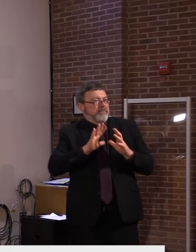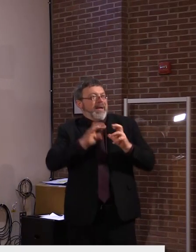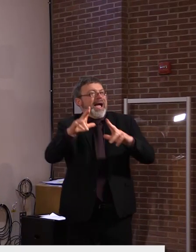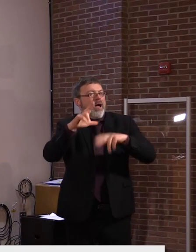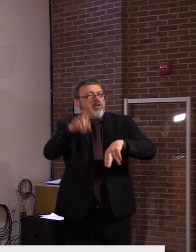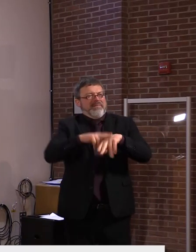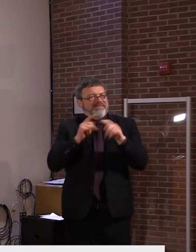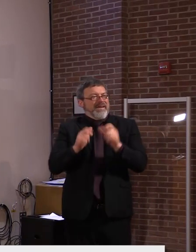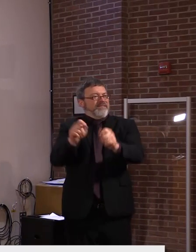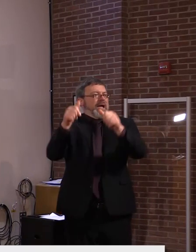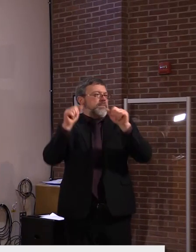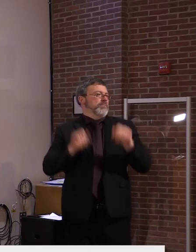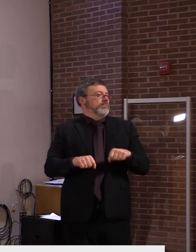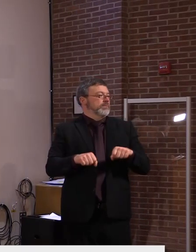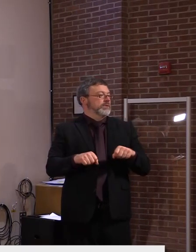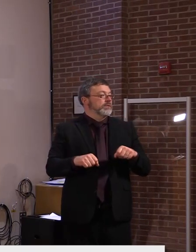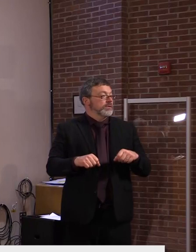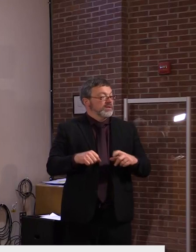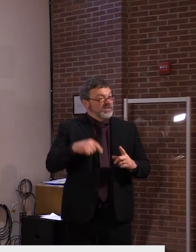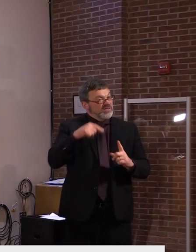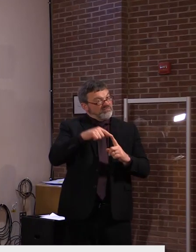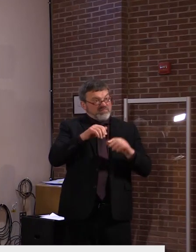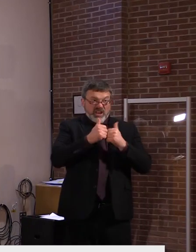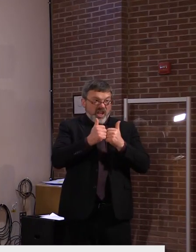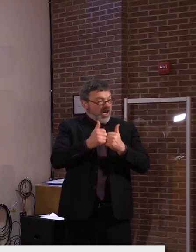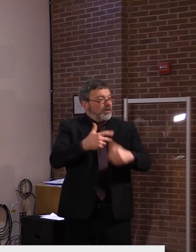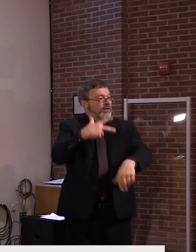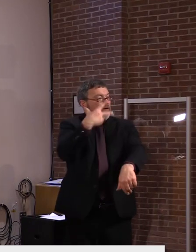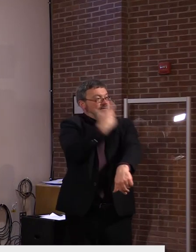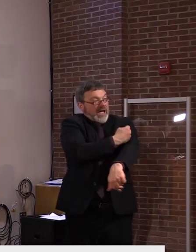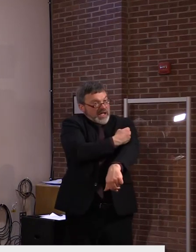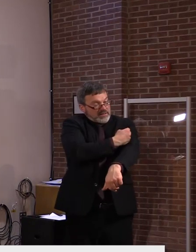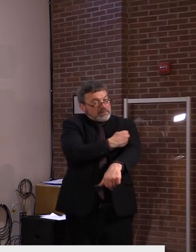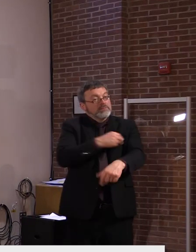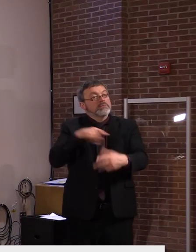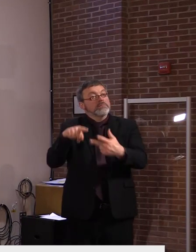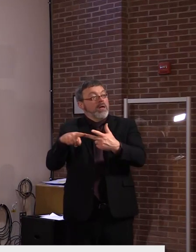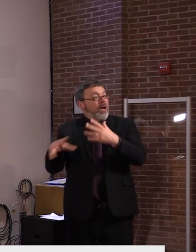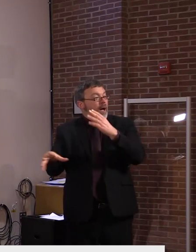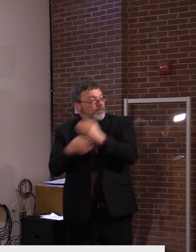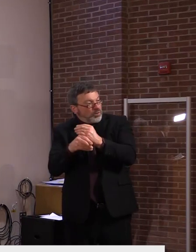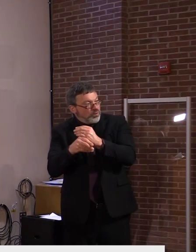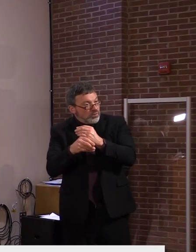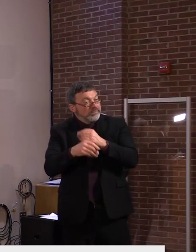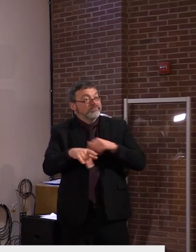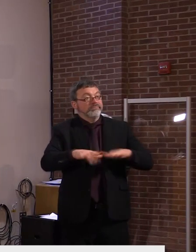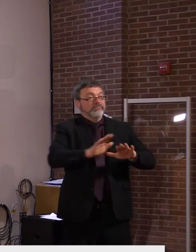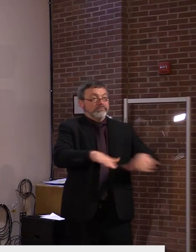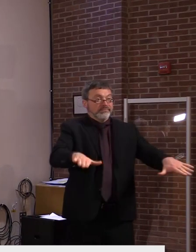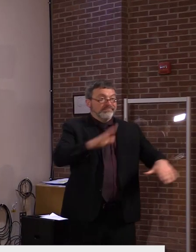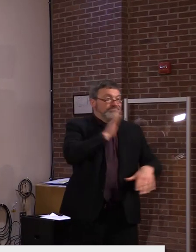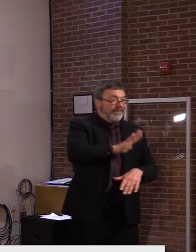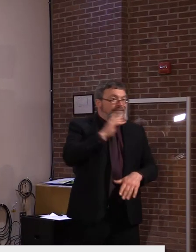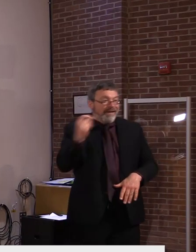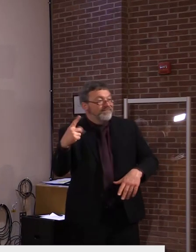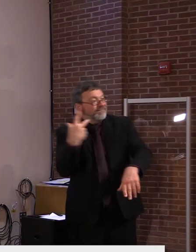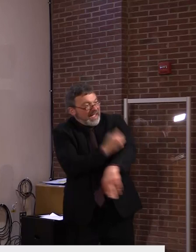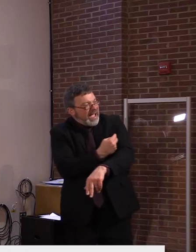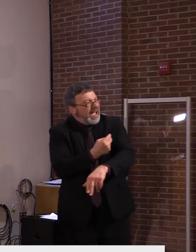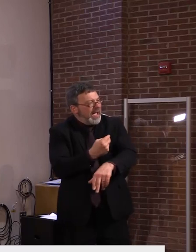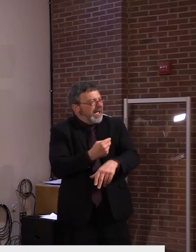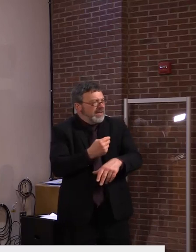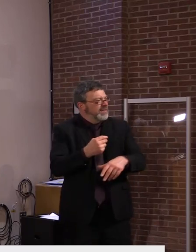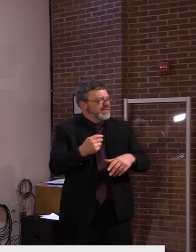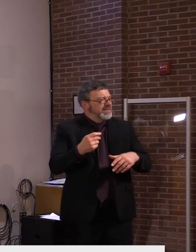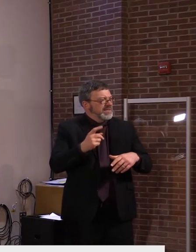kids shots, therapeutics. We can curb the spread of the virus without having to